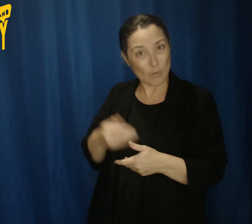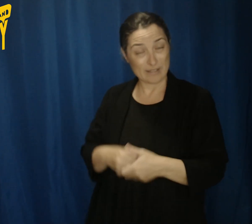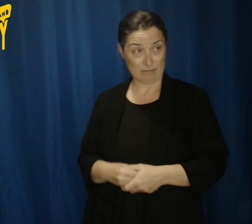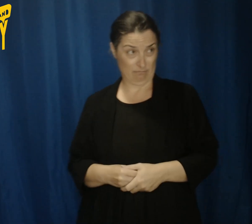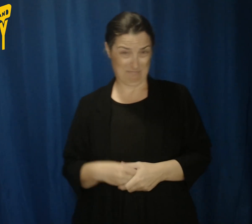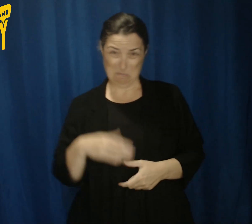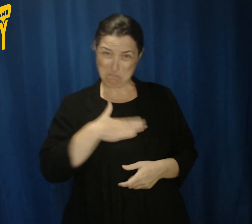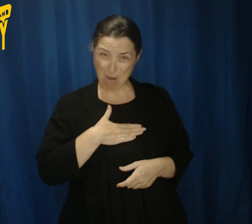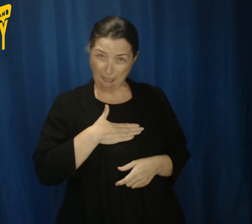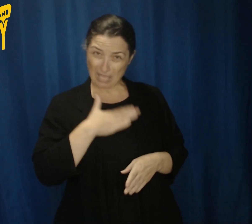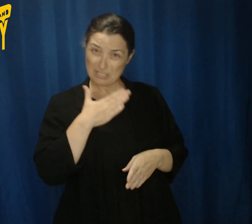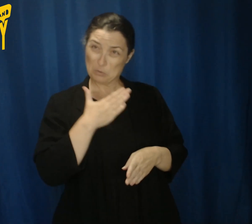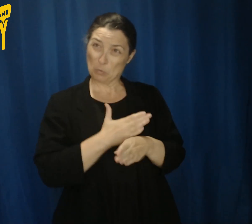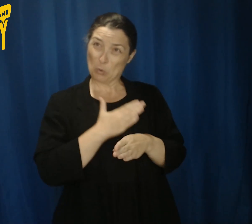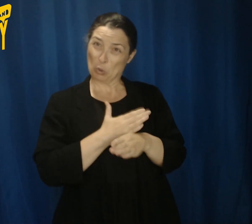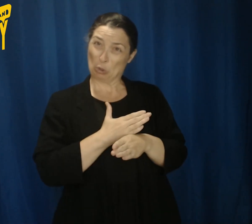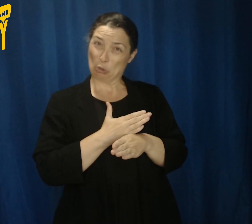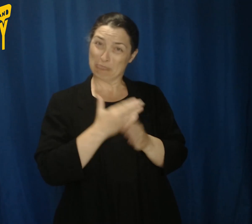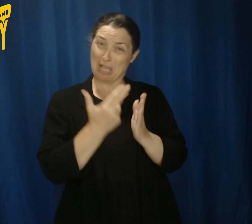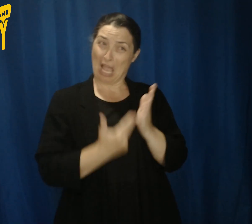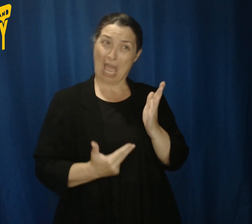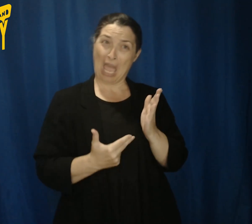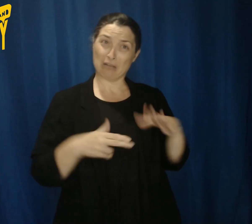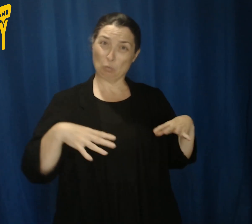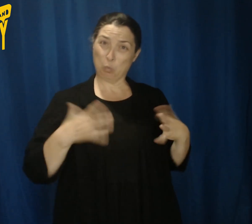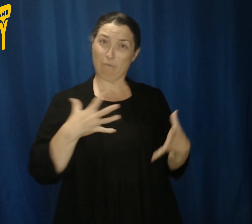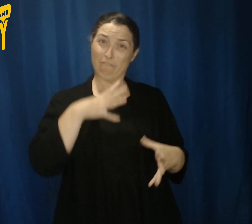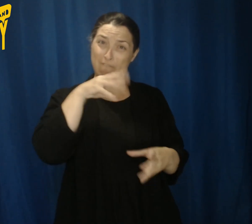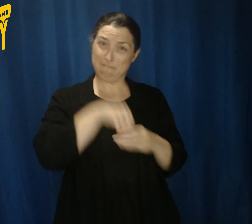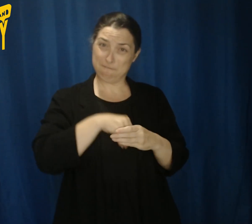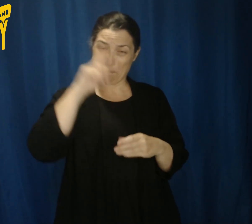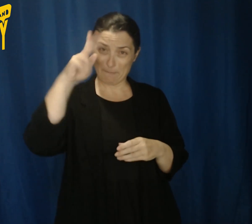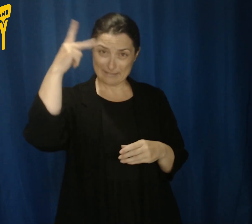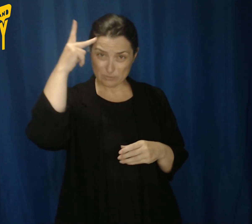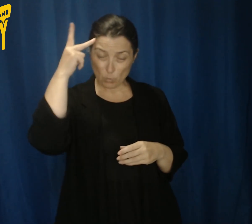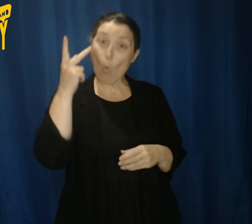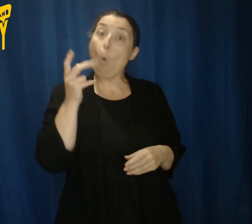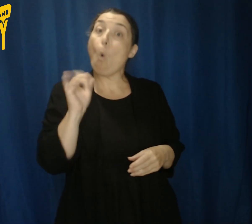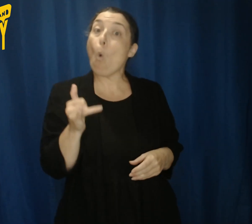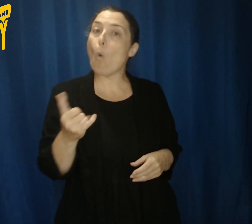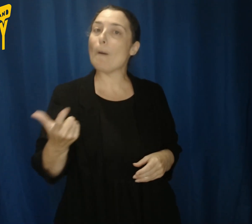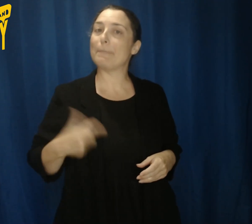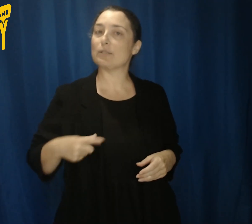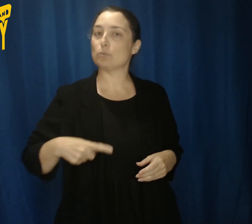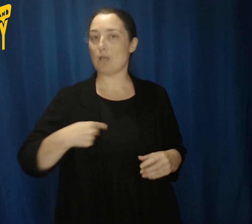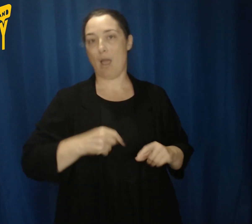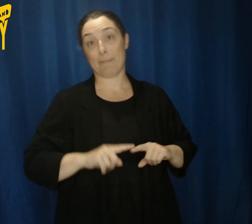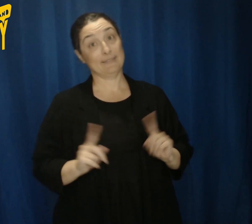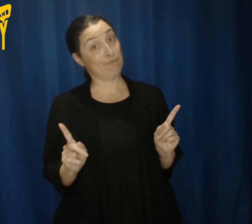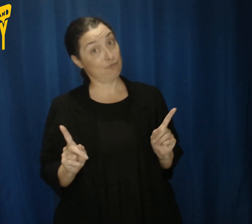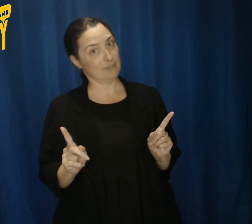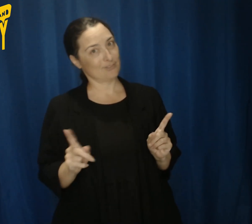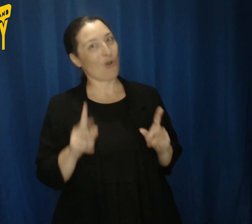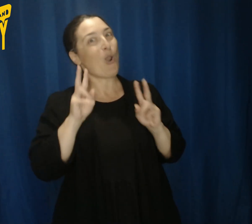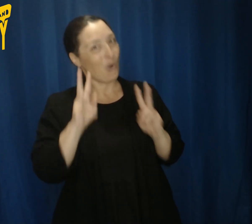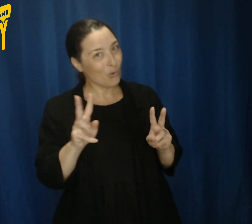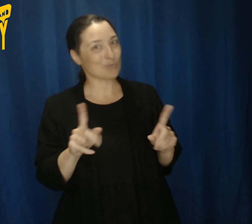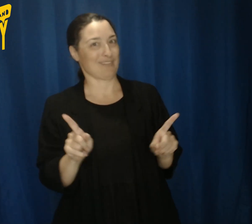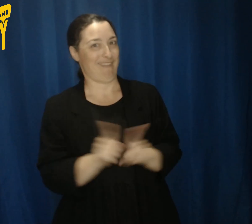work inherently political? Or is that because I'm really different, so it looks that way? Because if I was